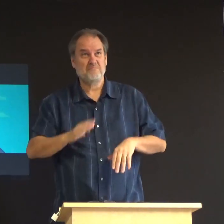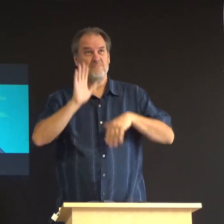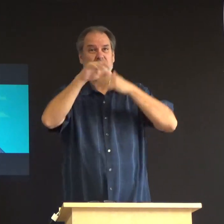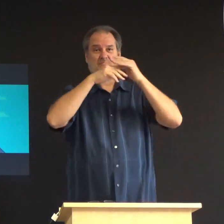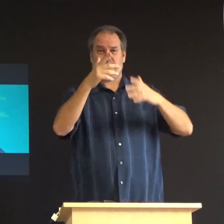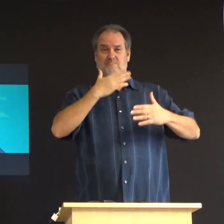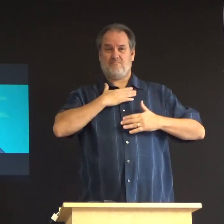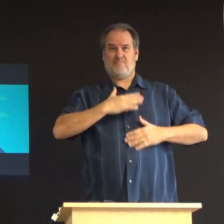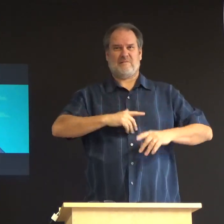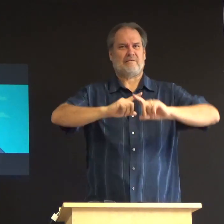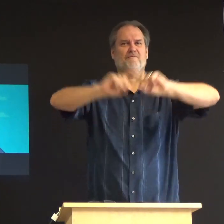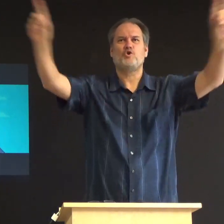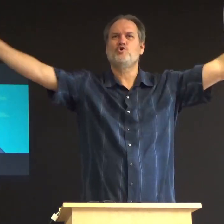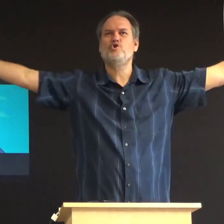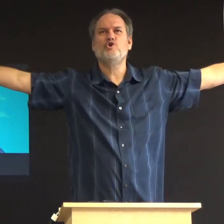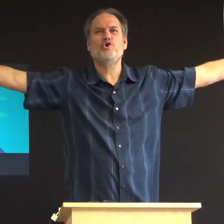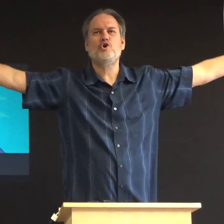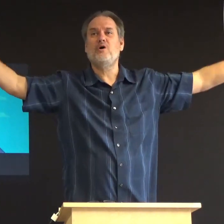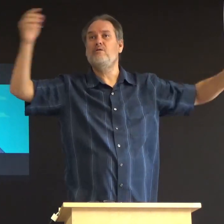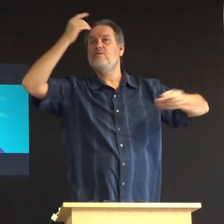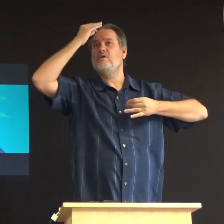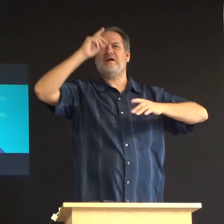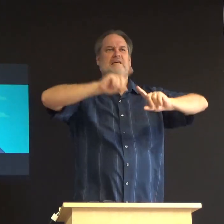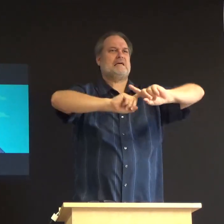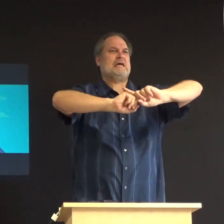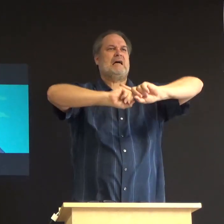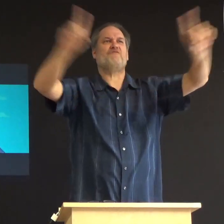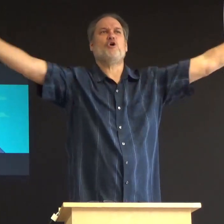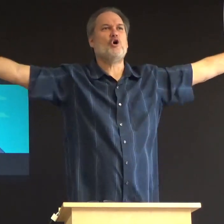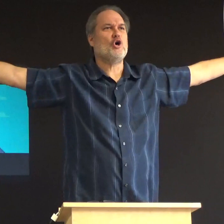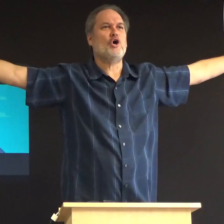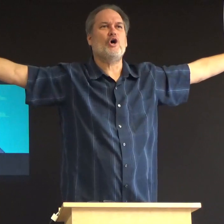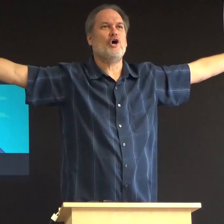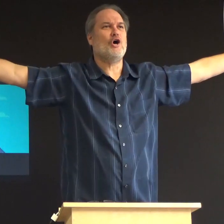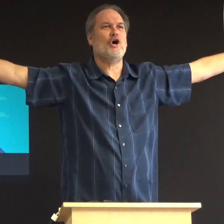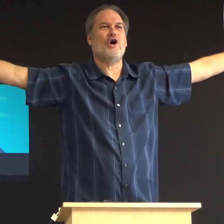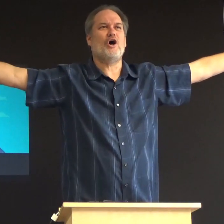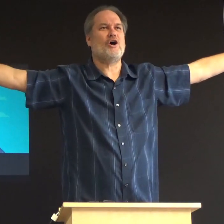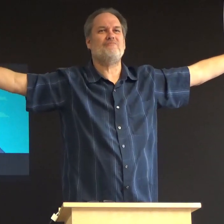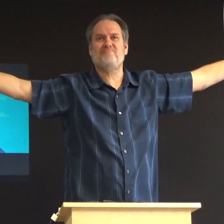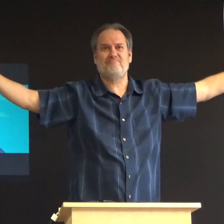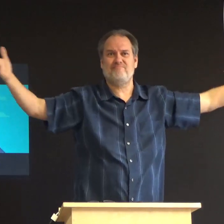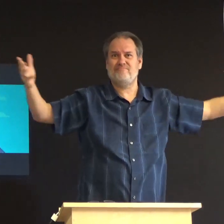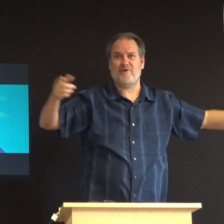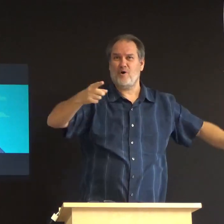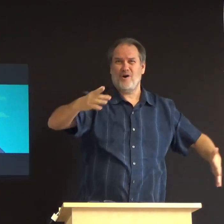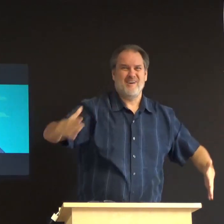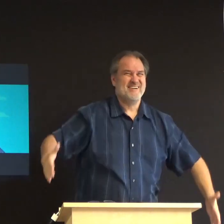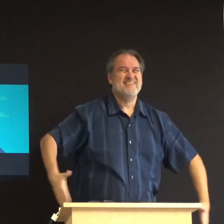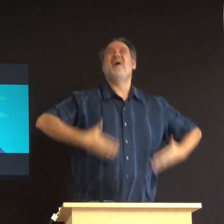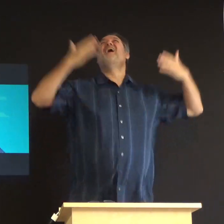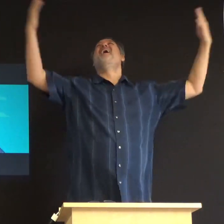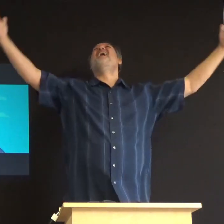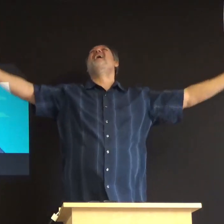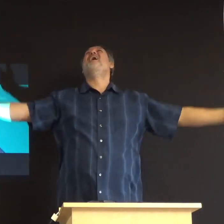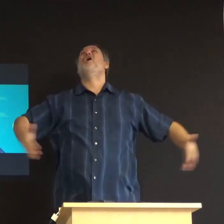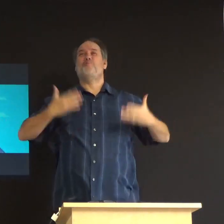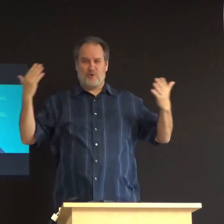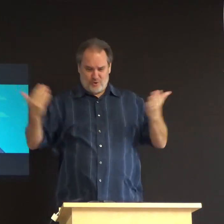When you die, your body is different. Your thinking is different. Your mind is different. You're